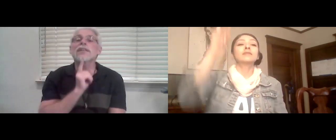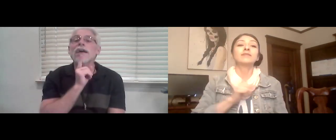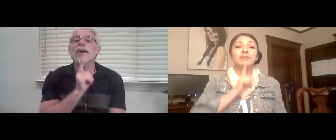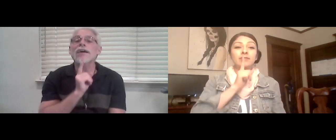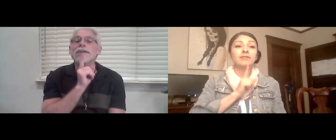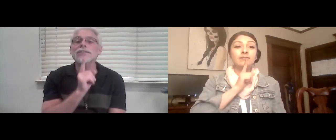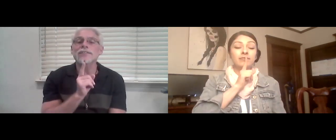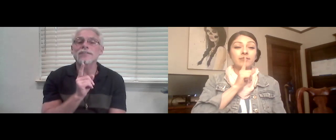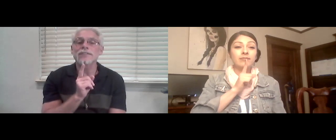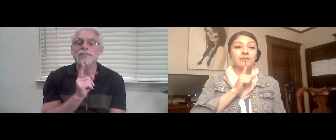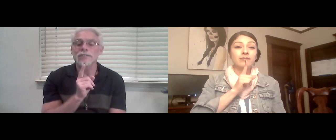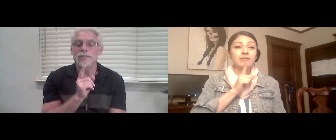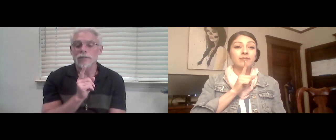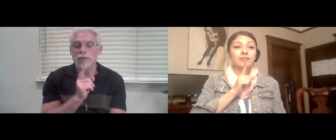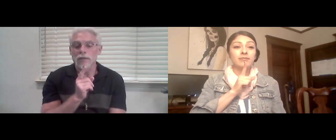the light.